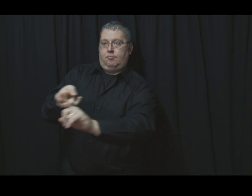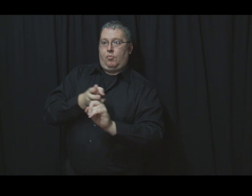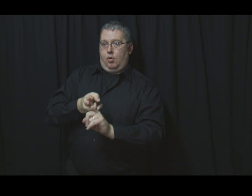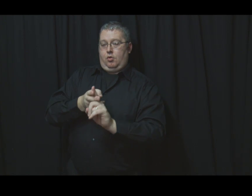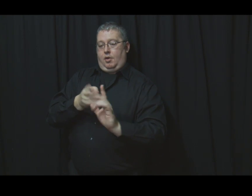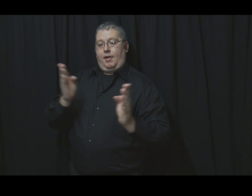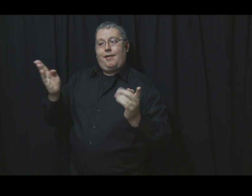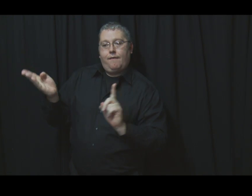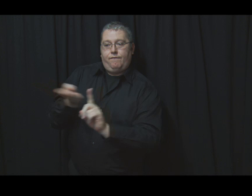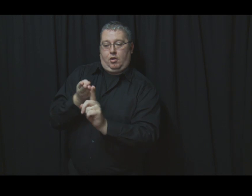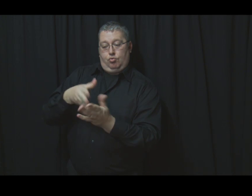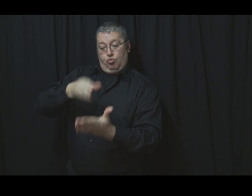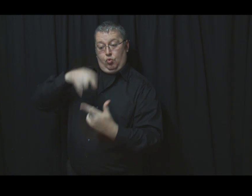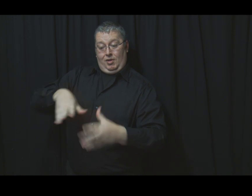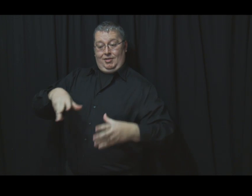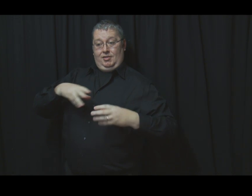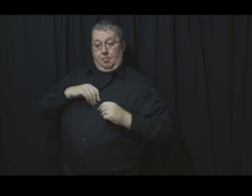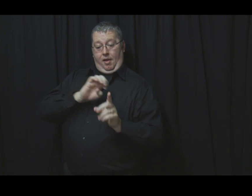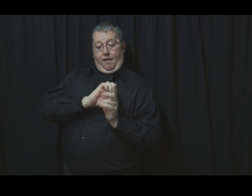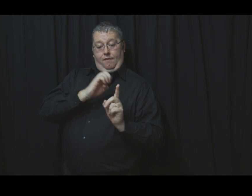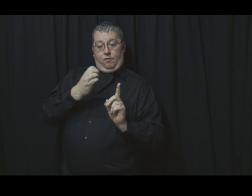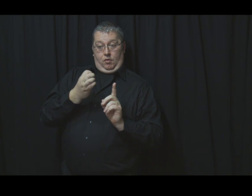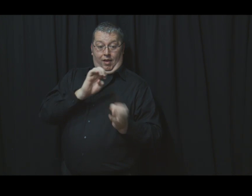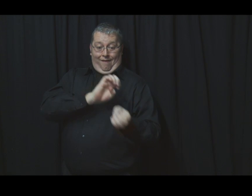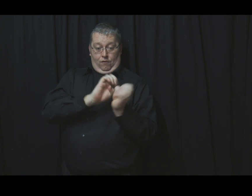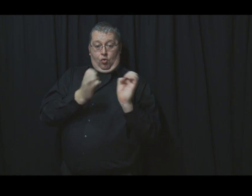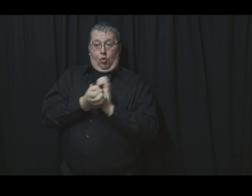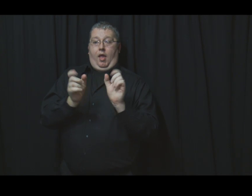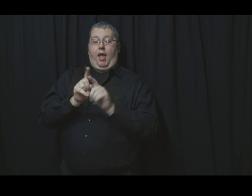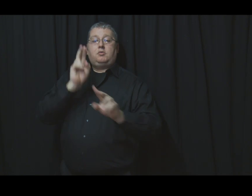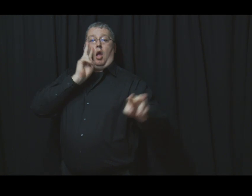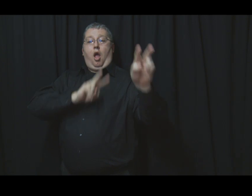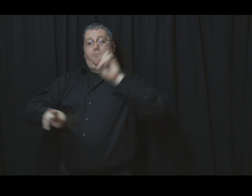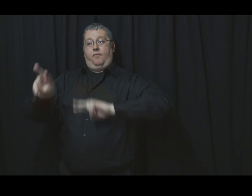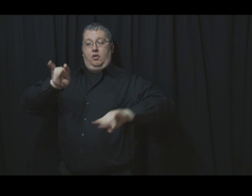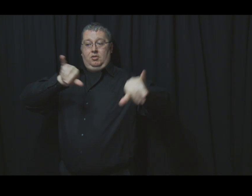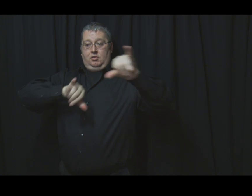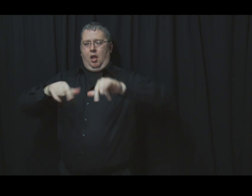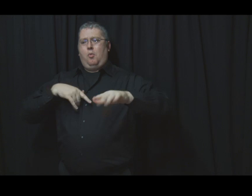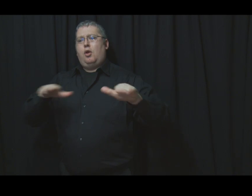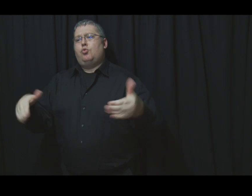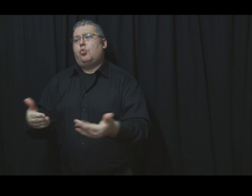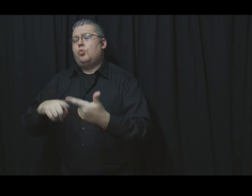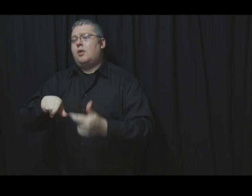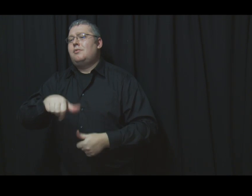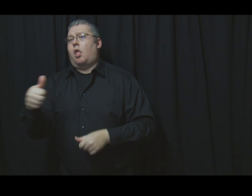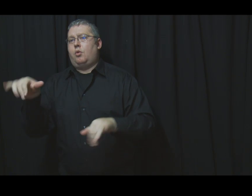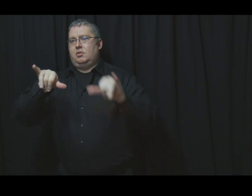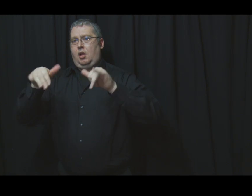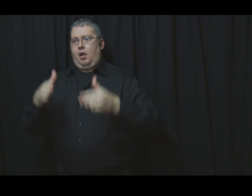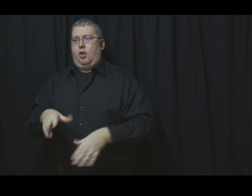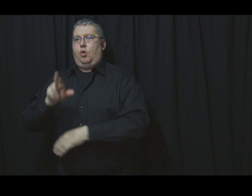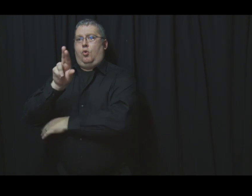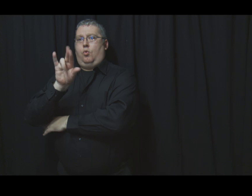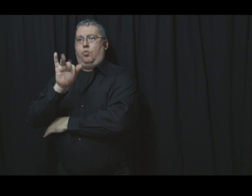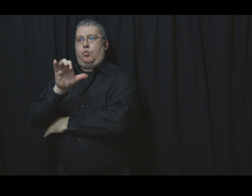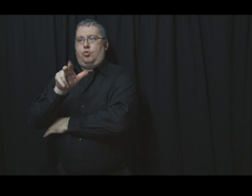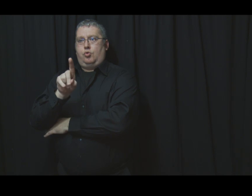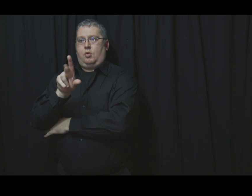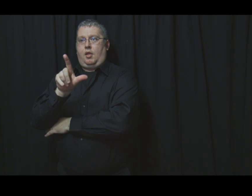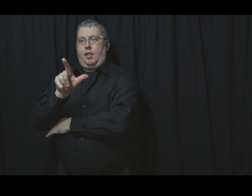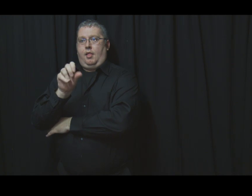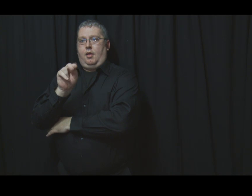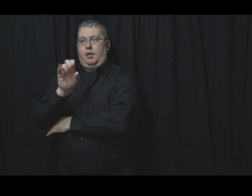accept evolutionary belief as observational science. Let me introduce you to another scientist, Richard Lenski, Michigan